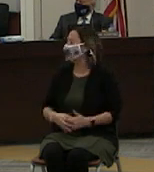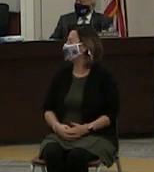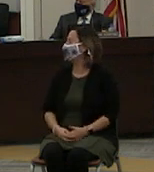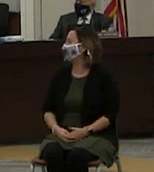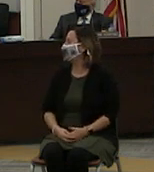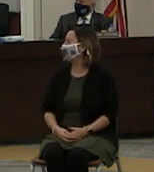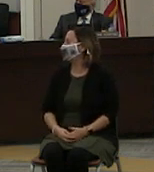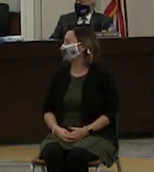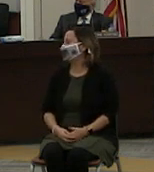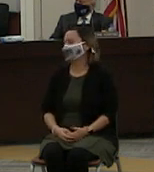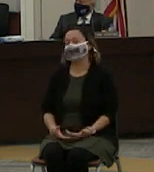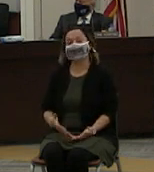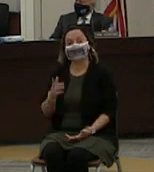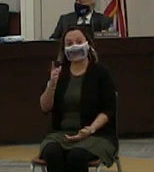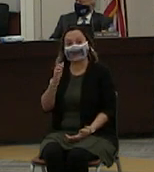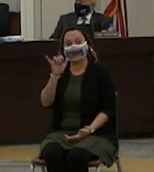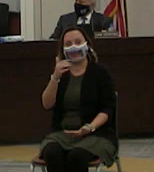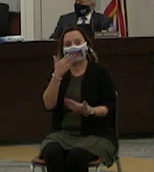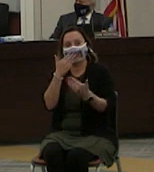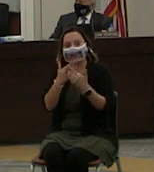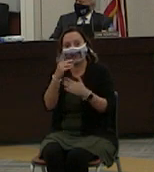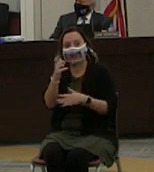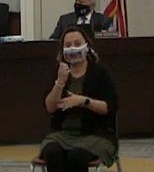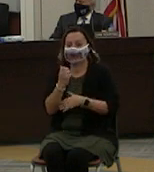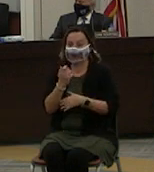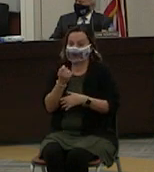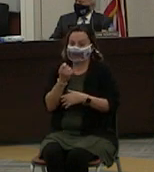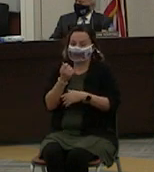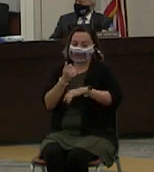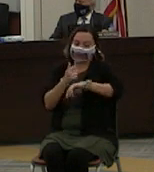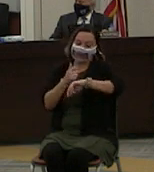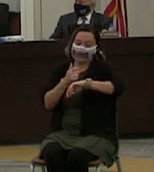We got a little time, so that's great.